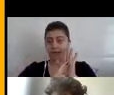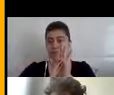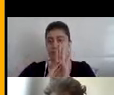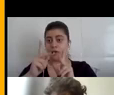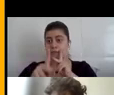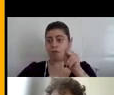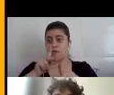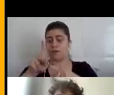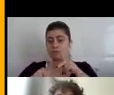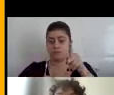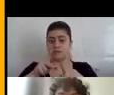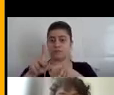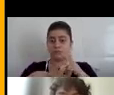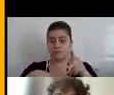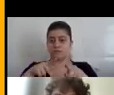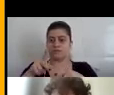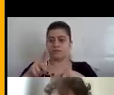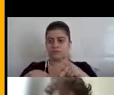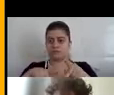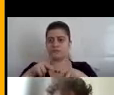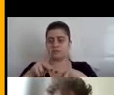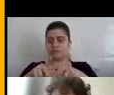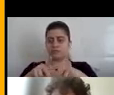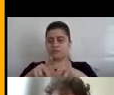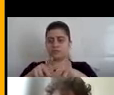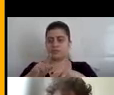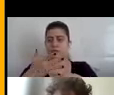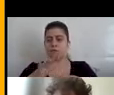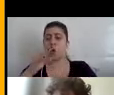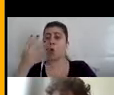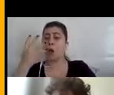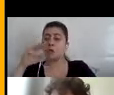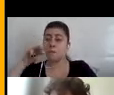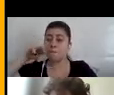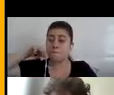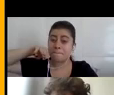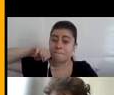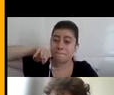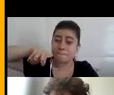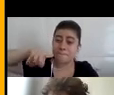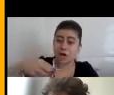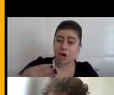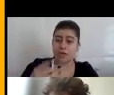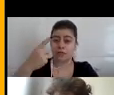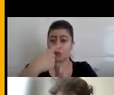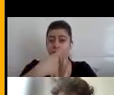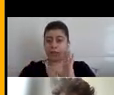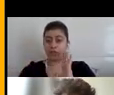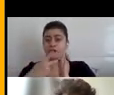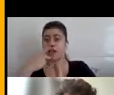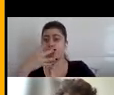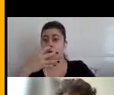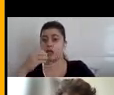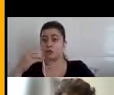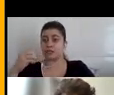million inhabitants. That is a huge number. I mean, our food policies can have an impact on 4 million